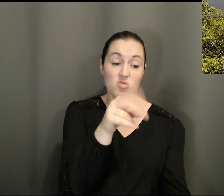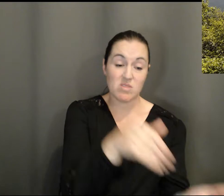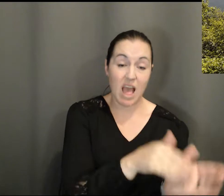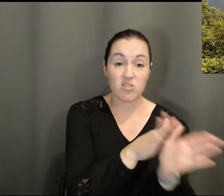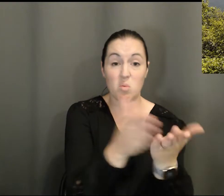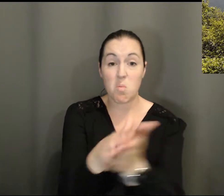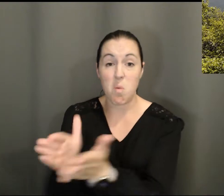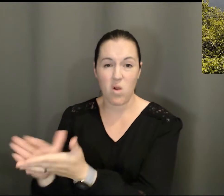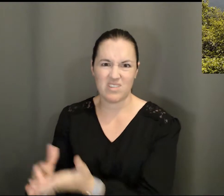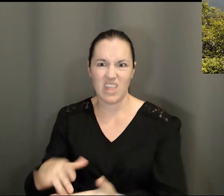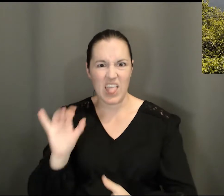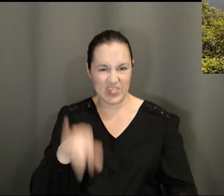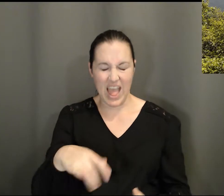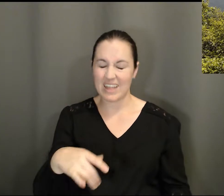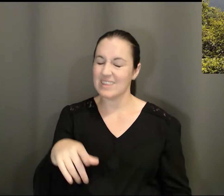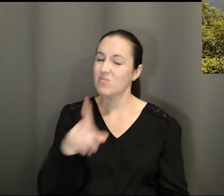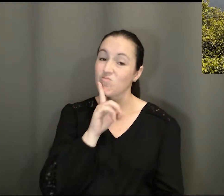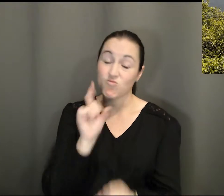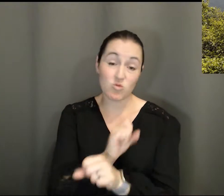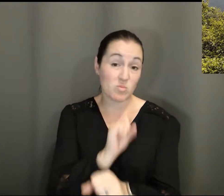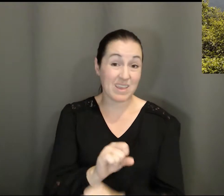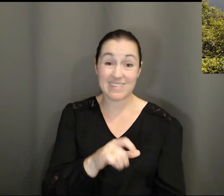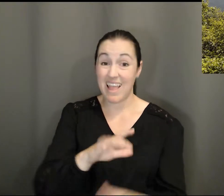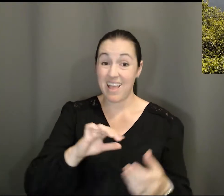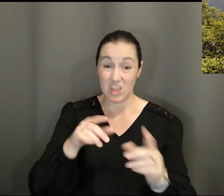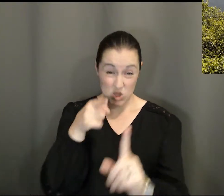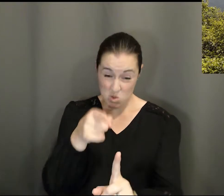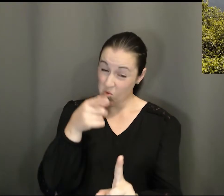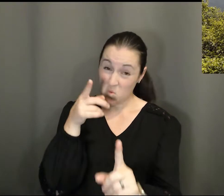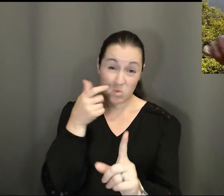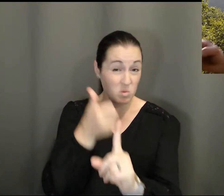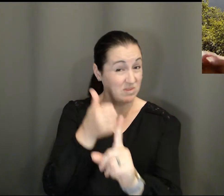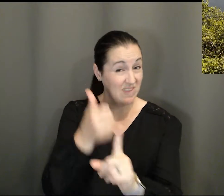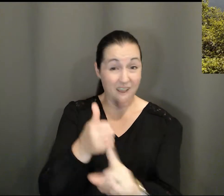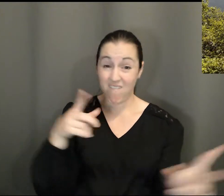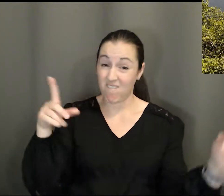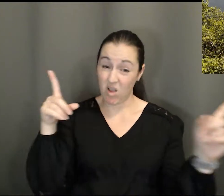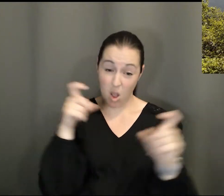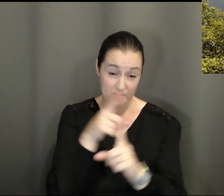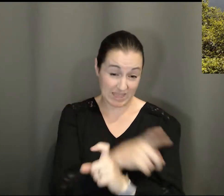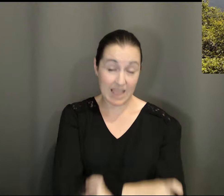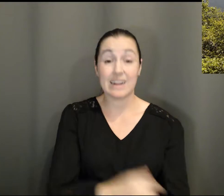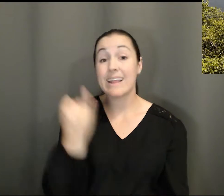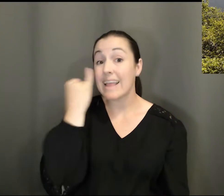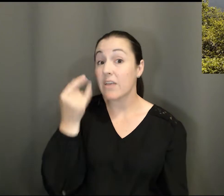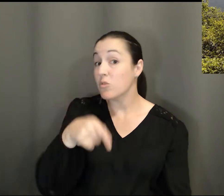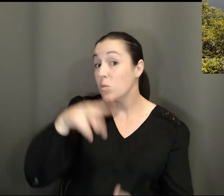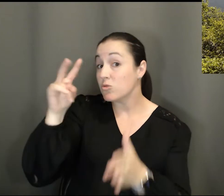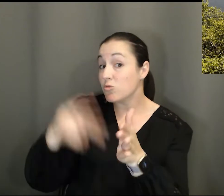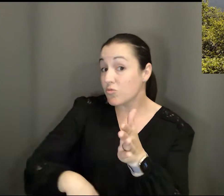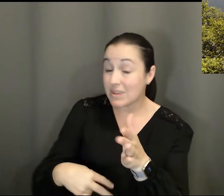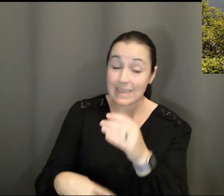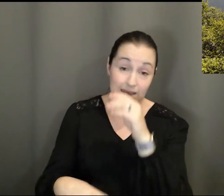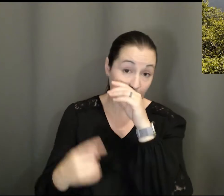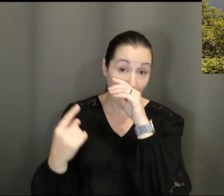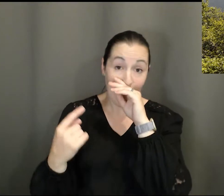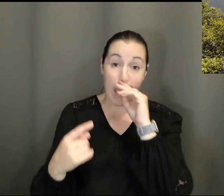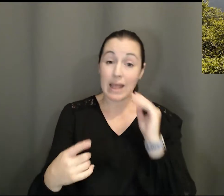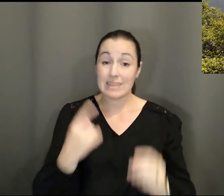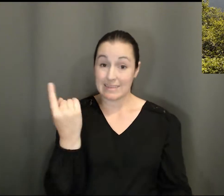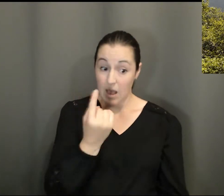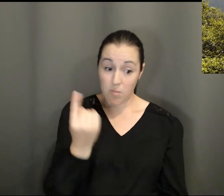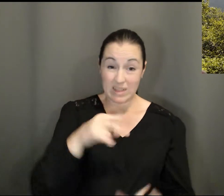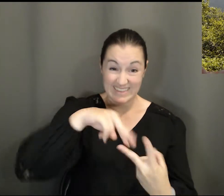out loud without stopping at normal reading speed, 24/7, it would take you 9.5 years to complete your